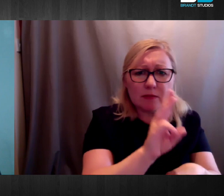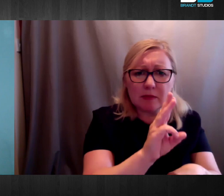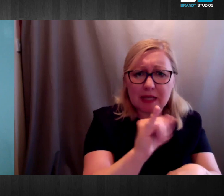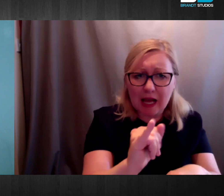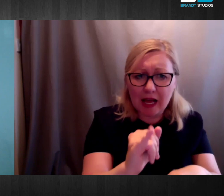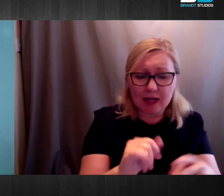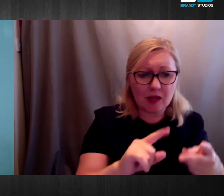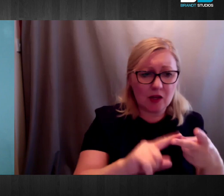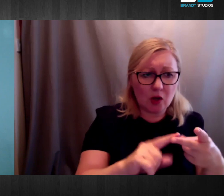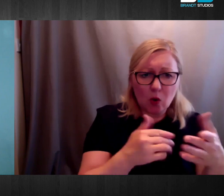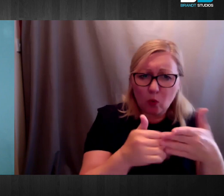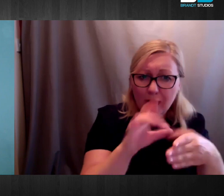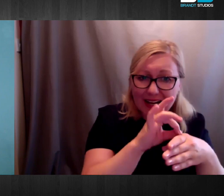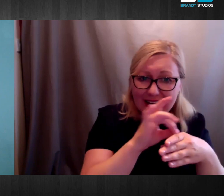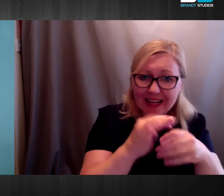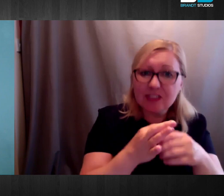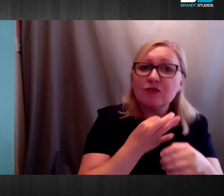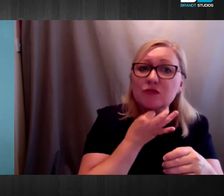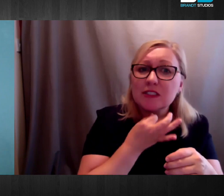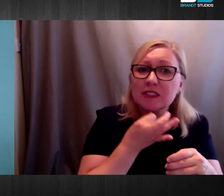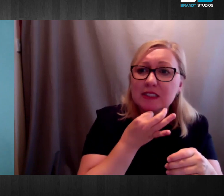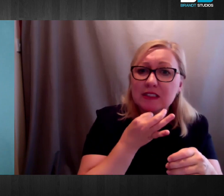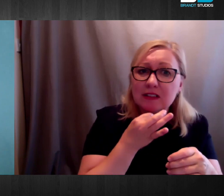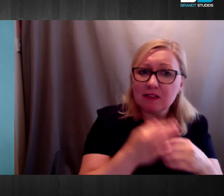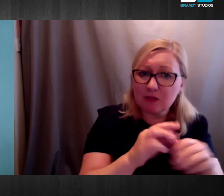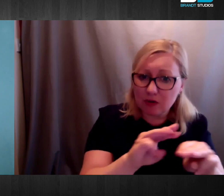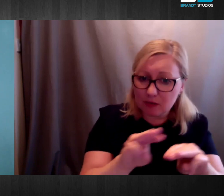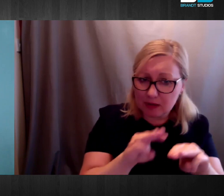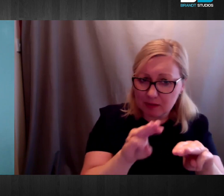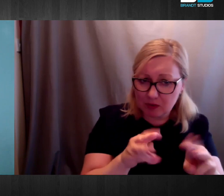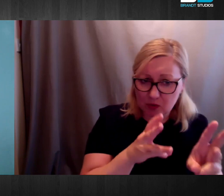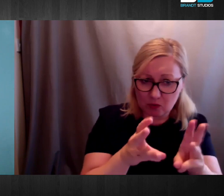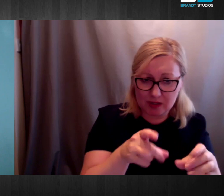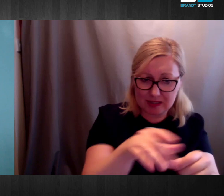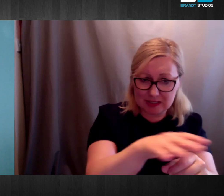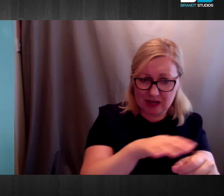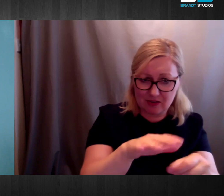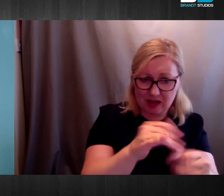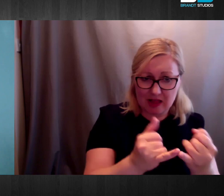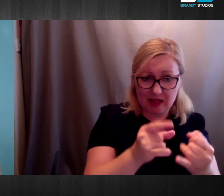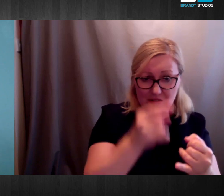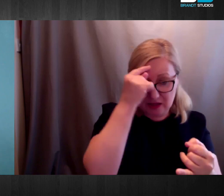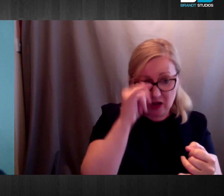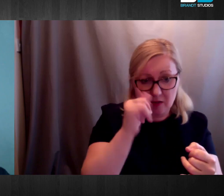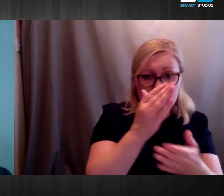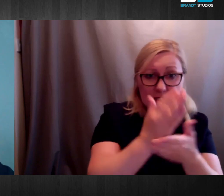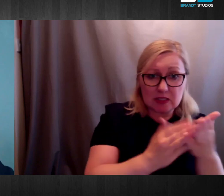those staff that work in this area could possibly lose their jobs. So final point from